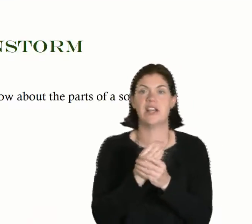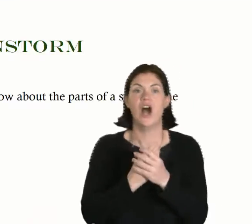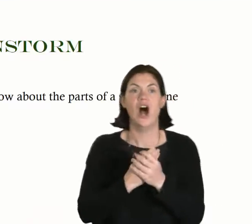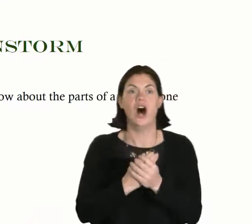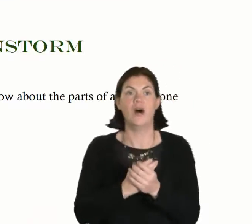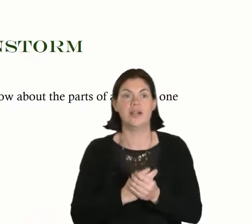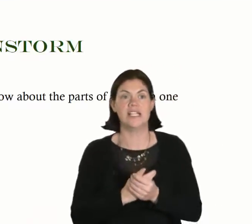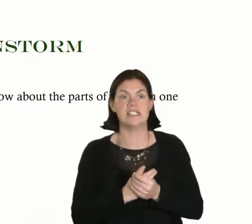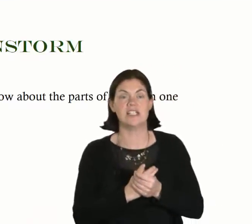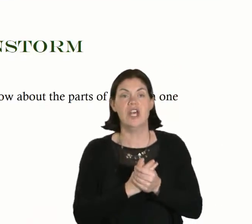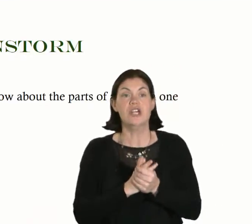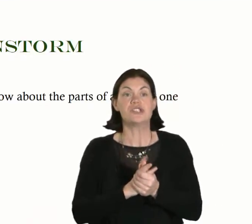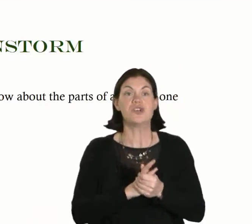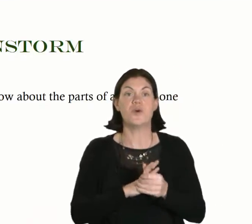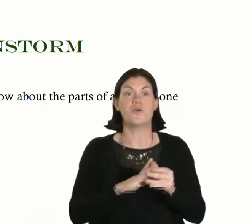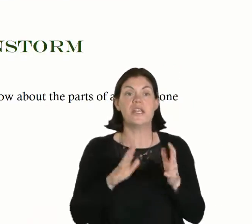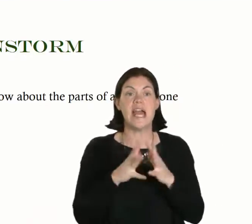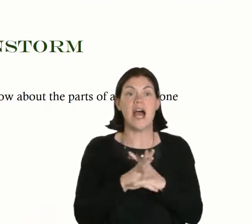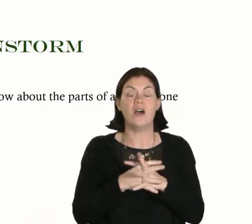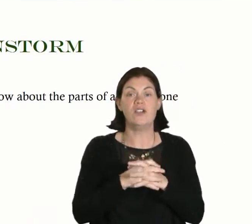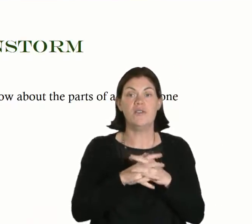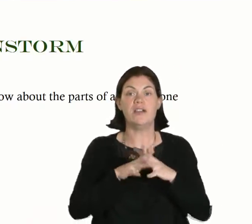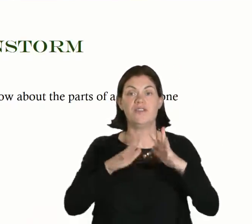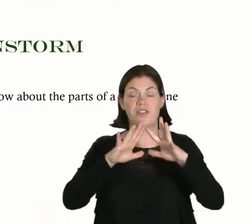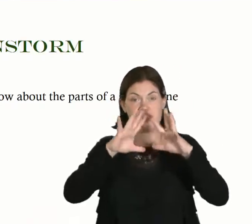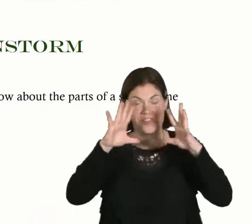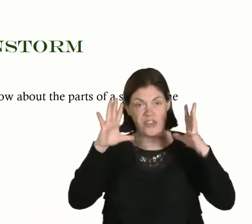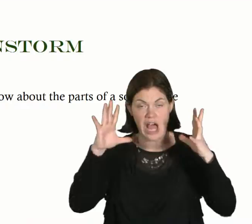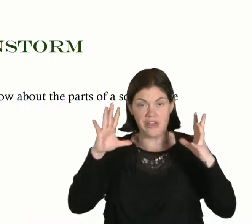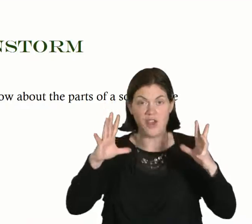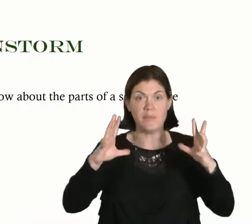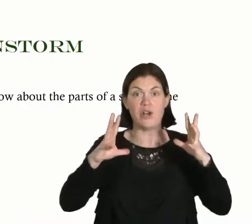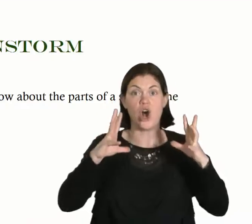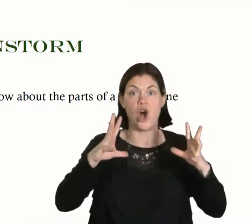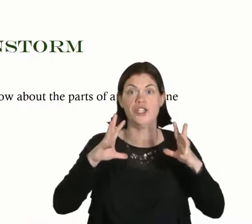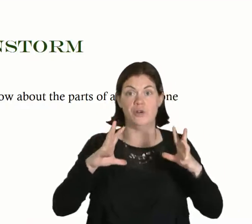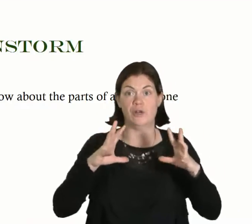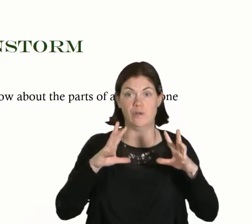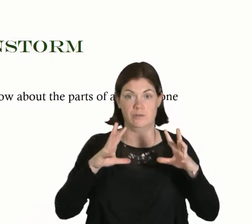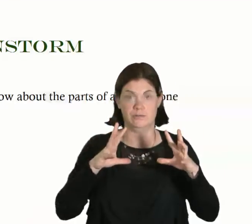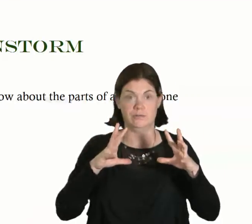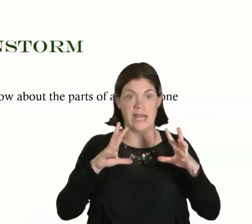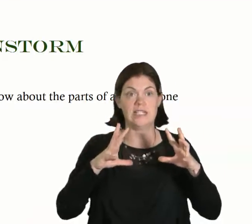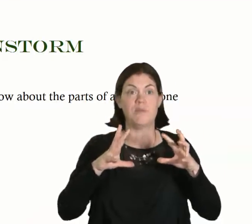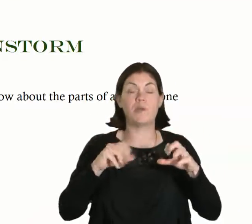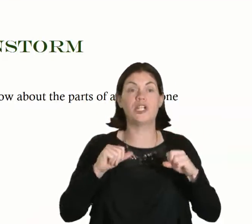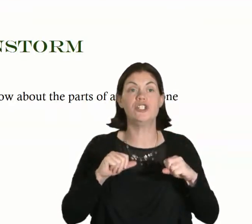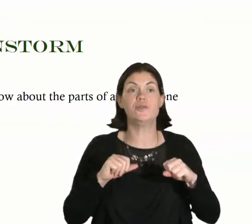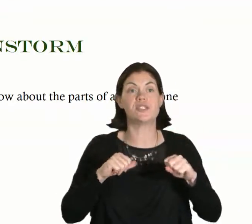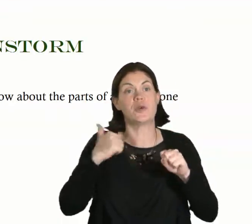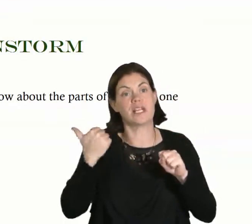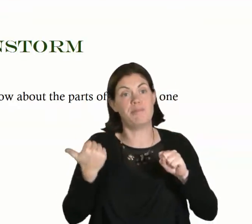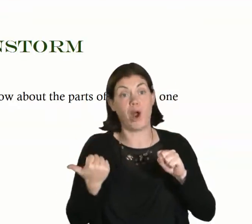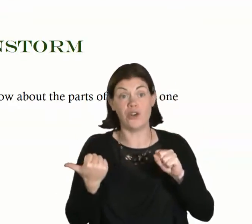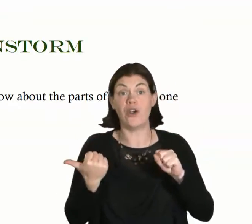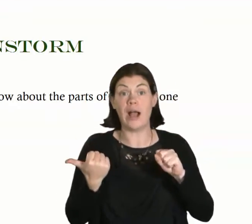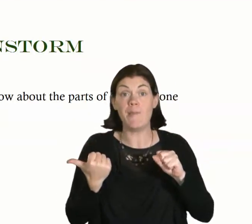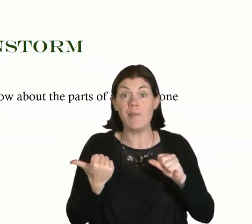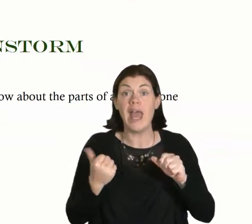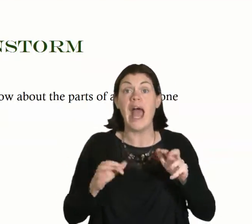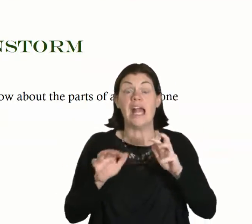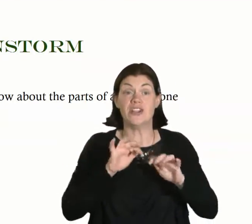Perfect. All right. So now you have thought about it on your own, right? What we're going to do is quickly